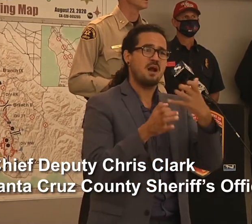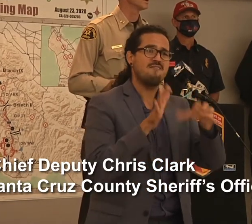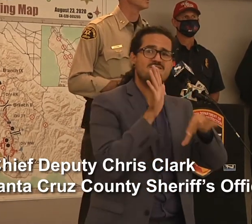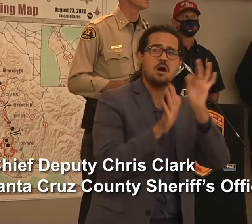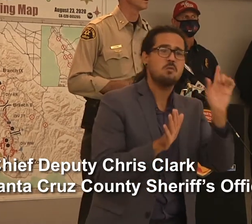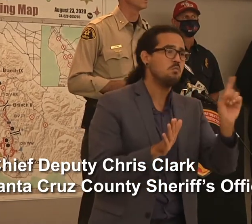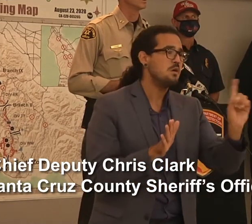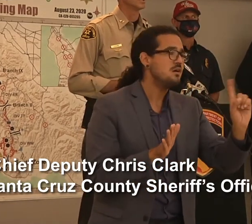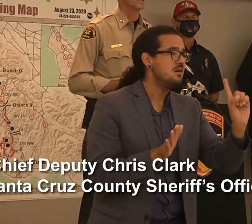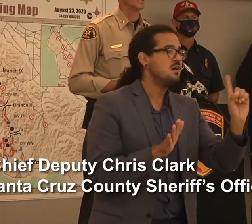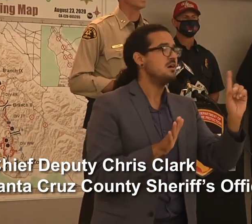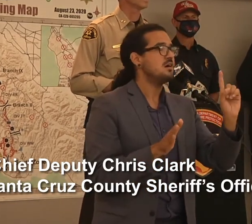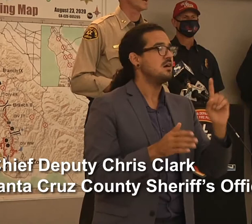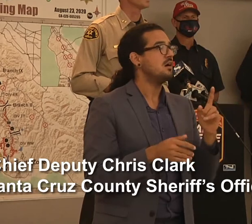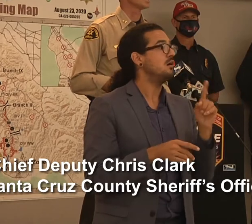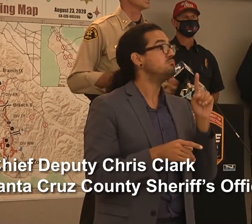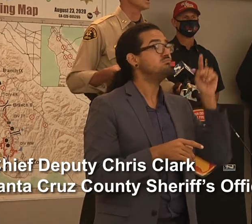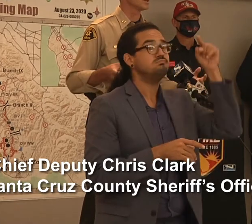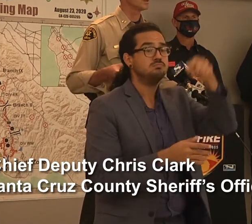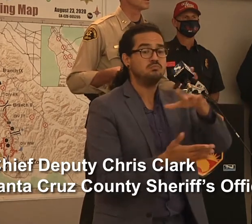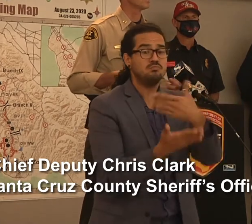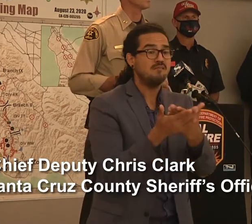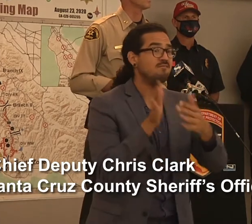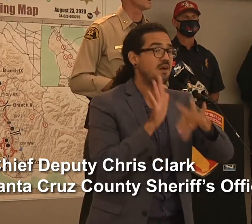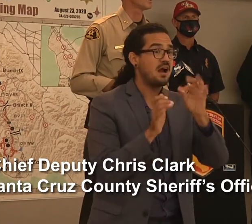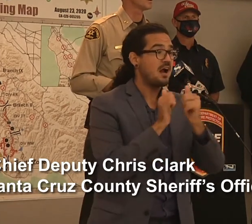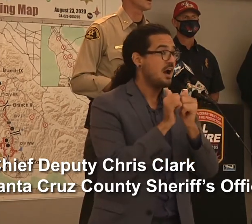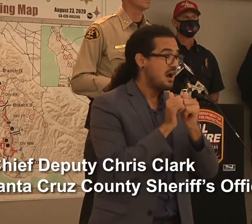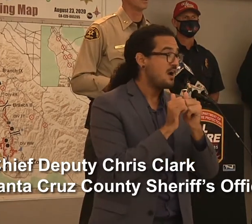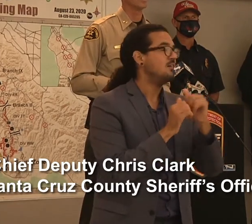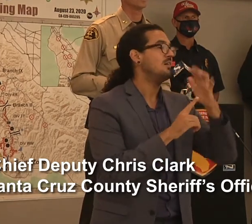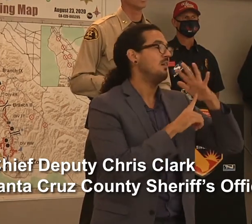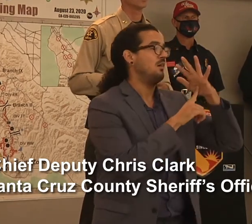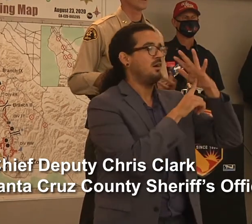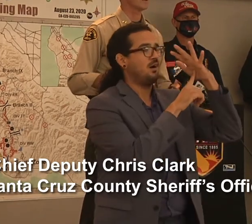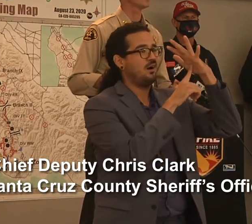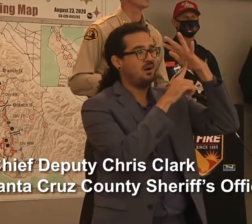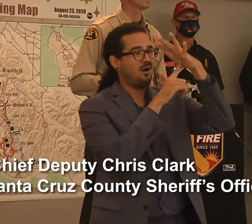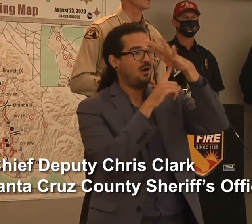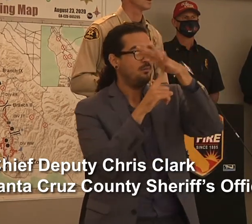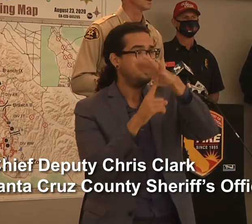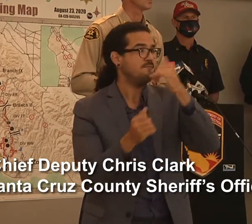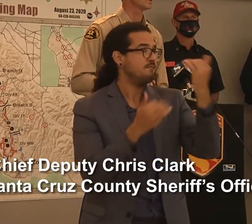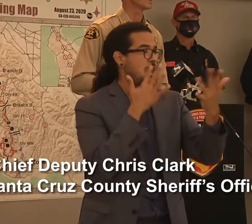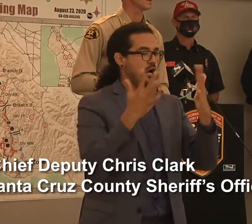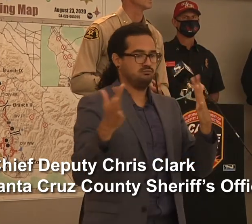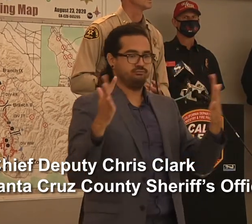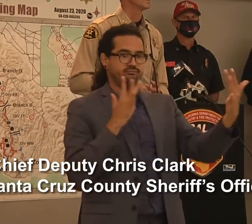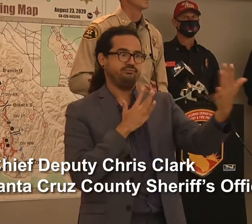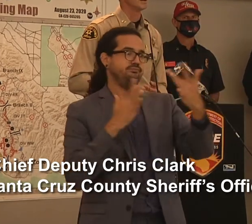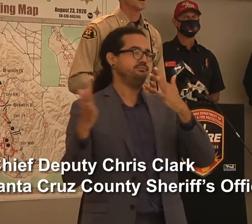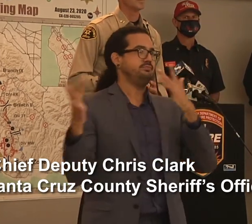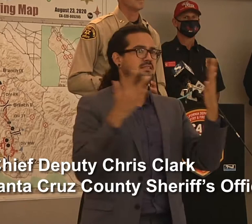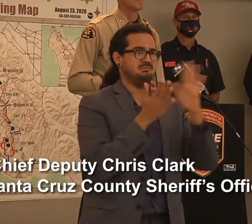there. And not only that, but changing conditions and fire and just all the hazards that come with